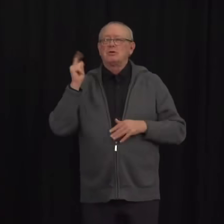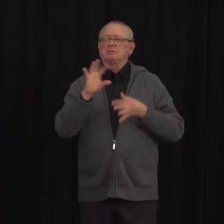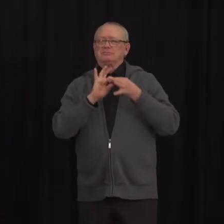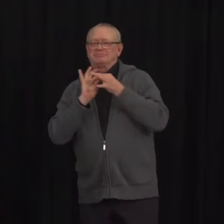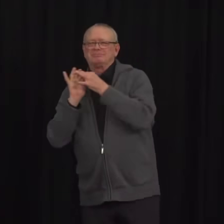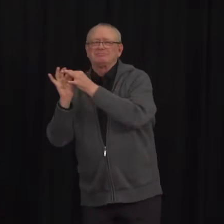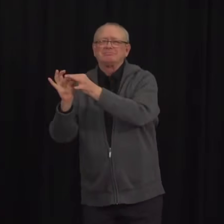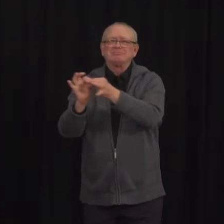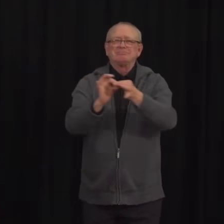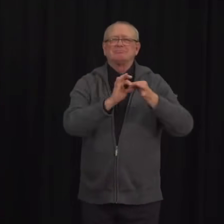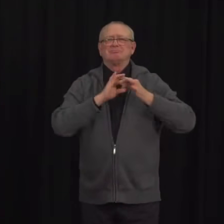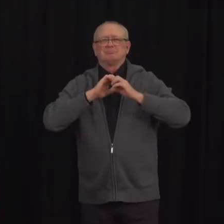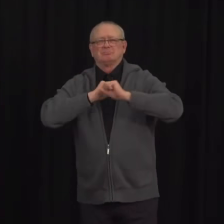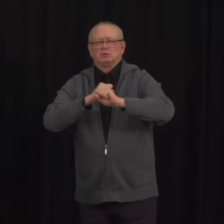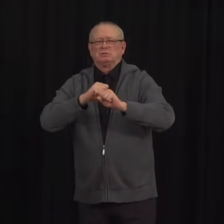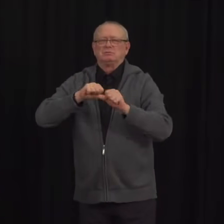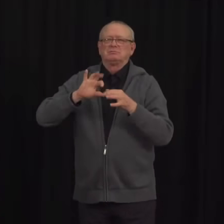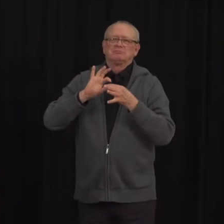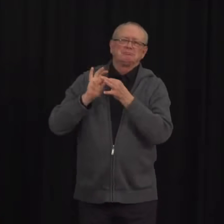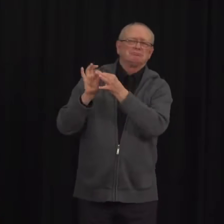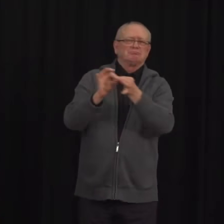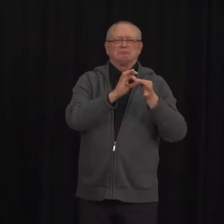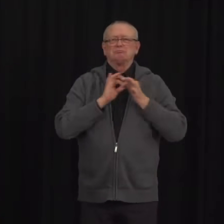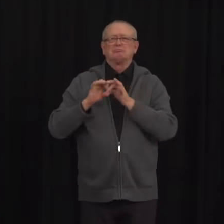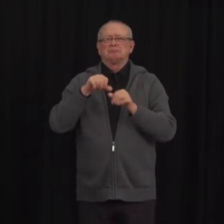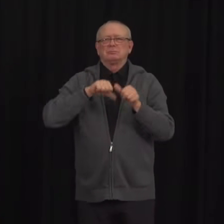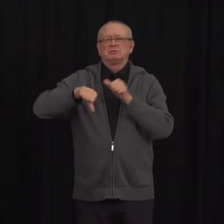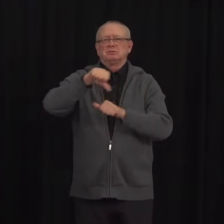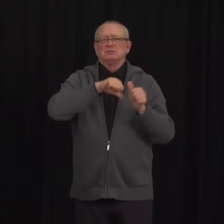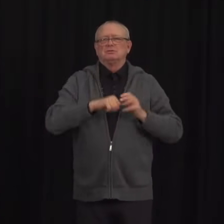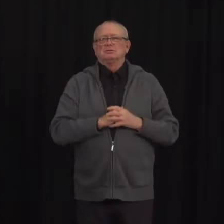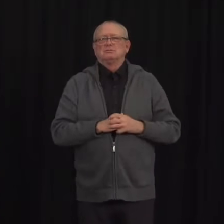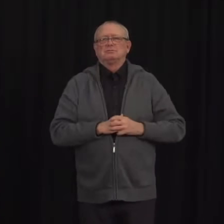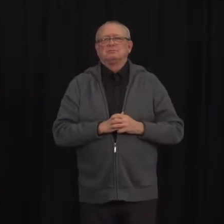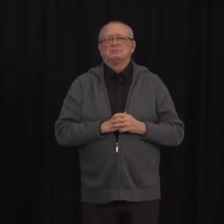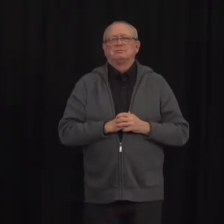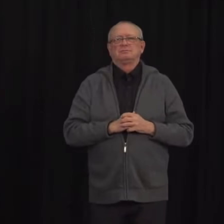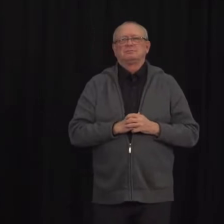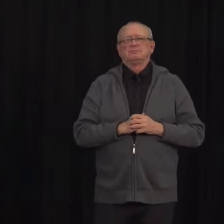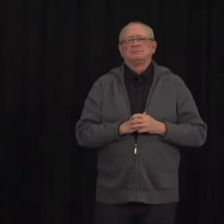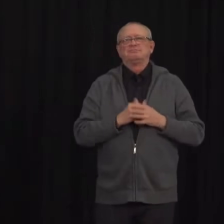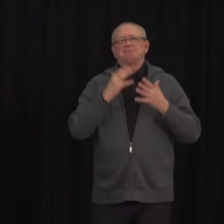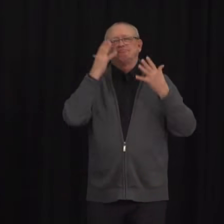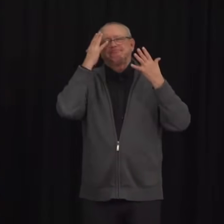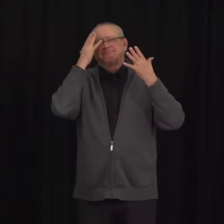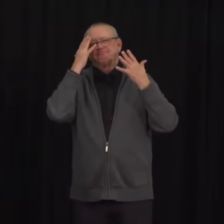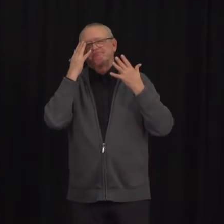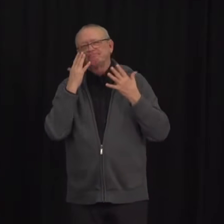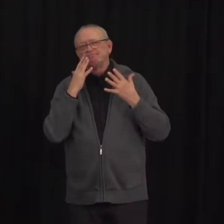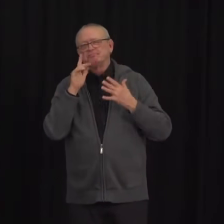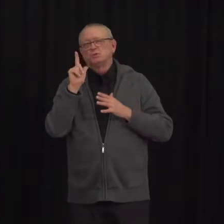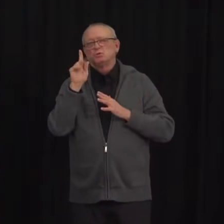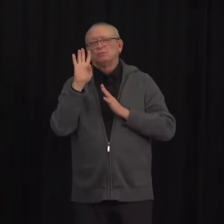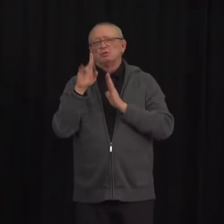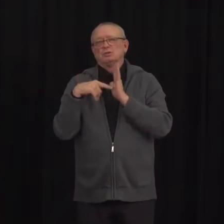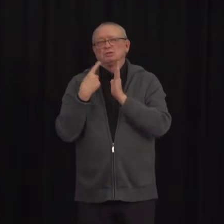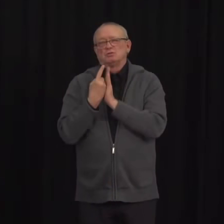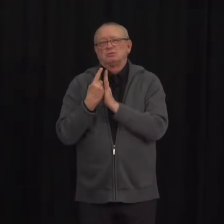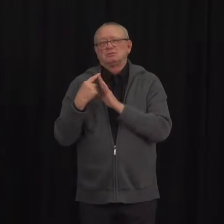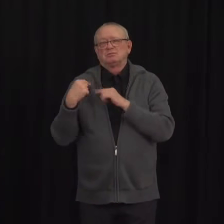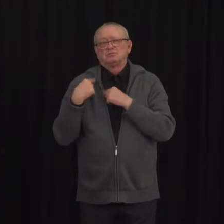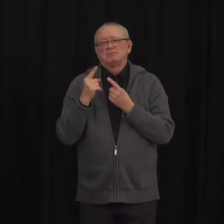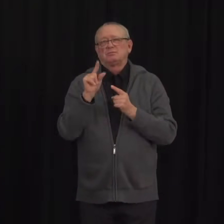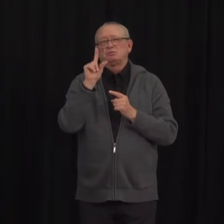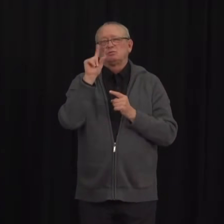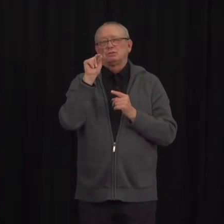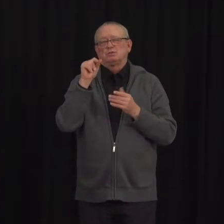friends. Sadly, I must also report 20 new deaths over the past 24 hours. These